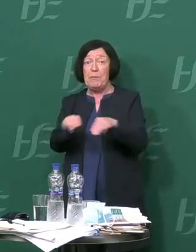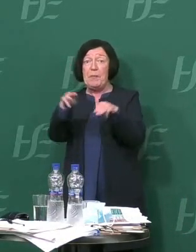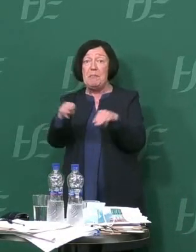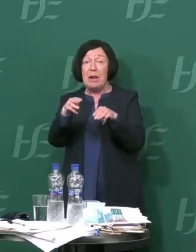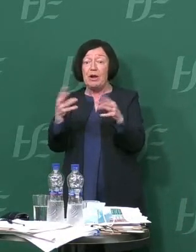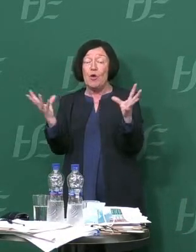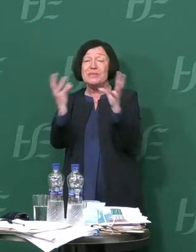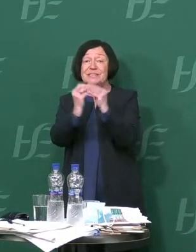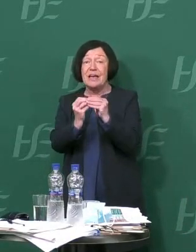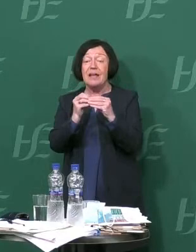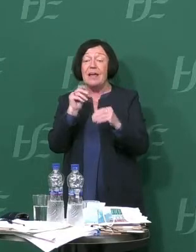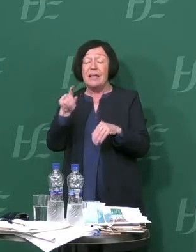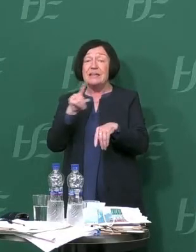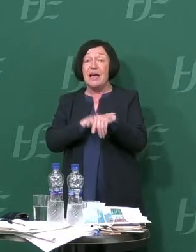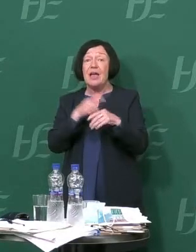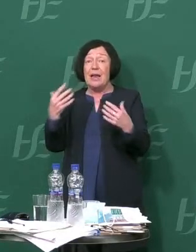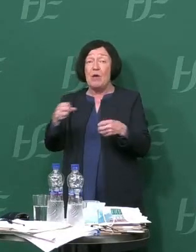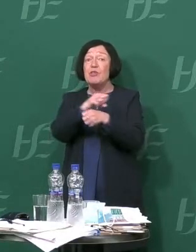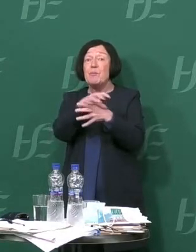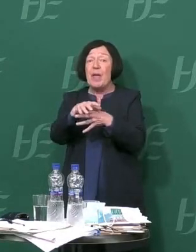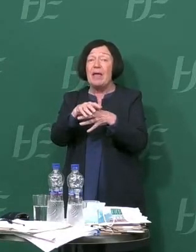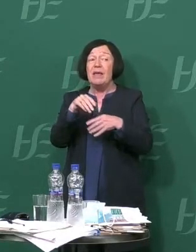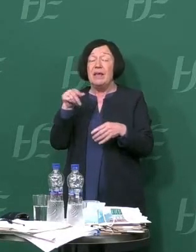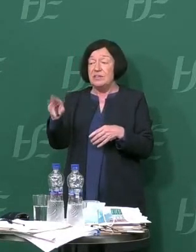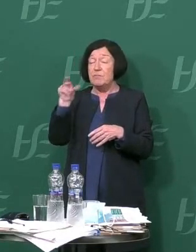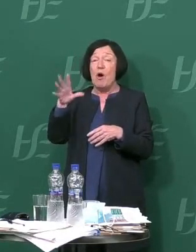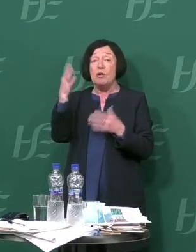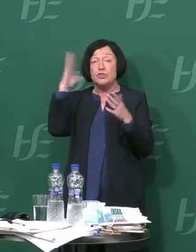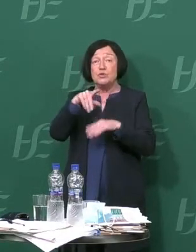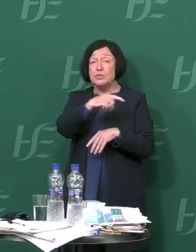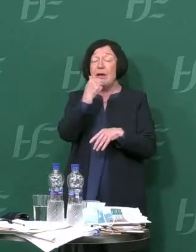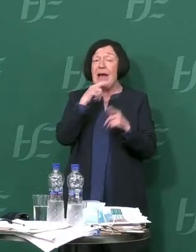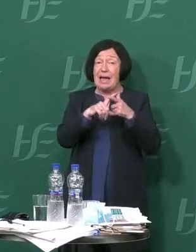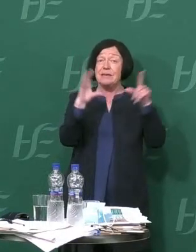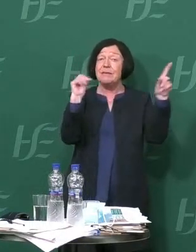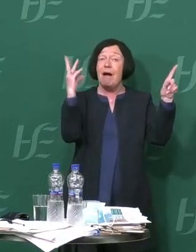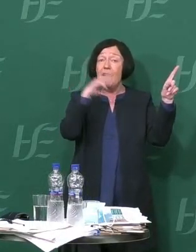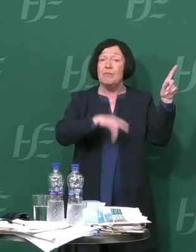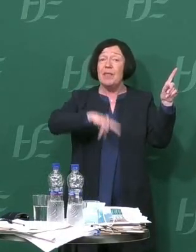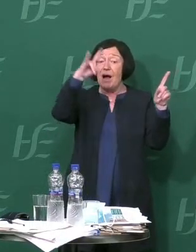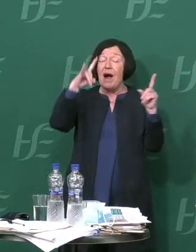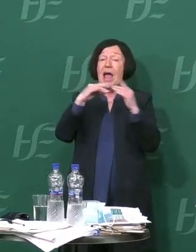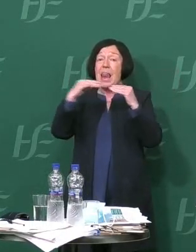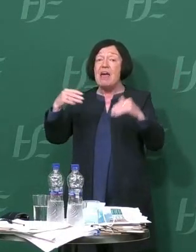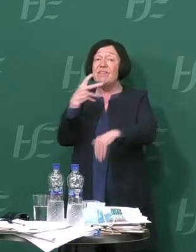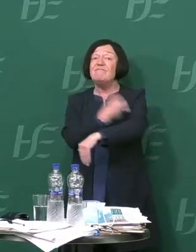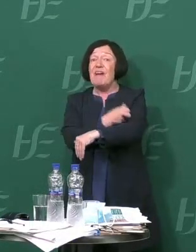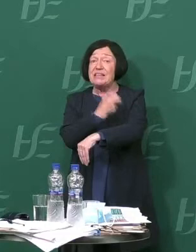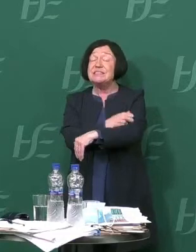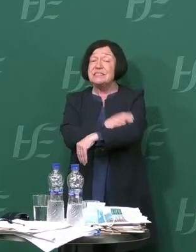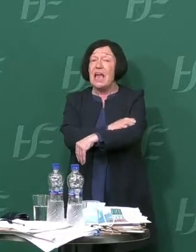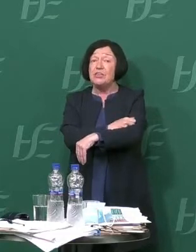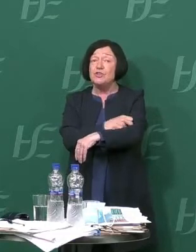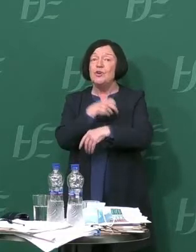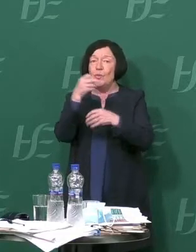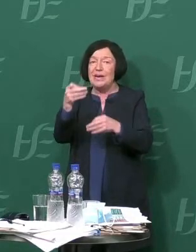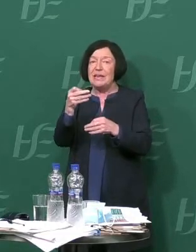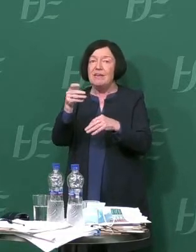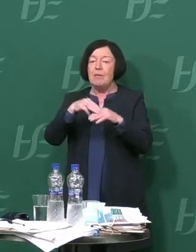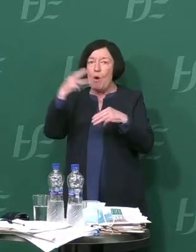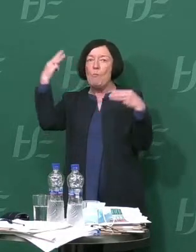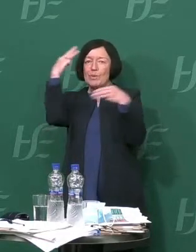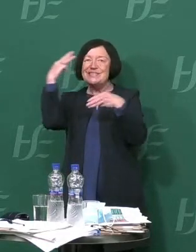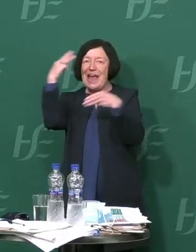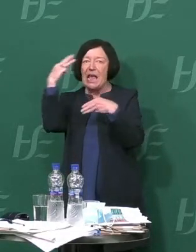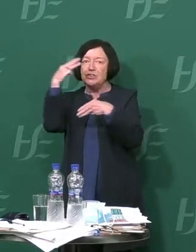but at the stage we are in the pandemic now, I think as Paul showed in the statistics and column, the high level of vaccination will give a degree of